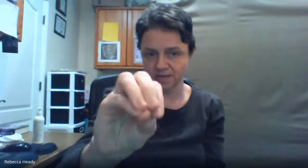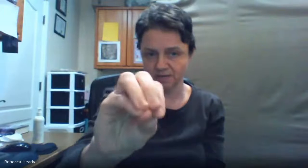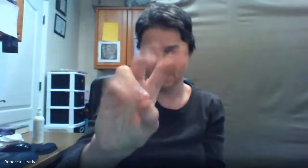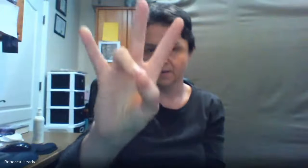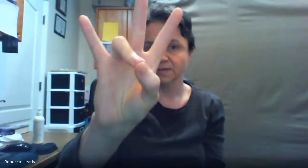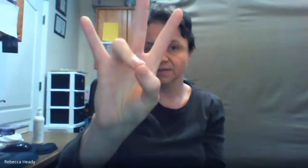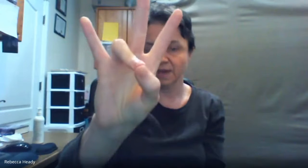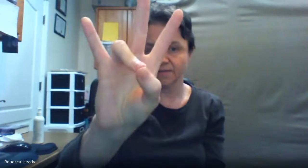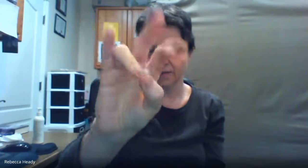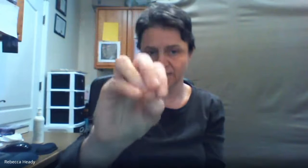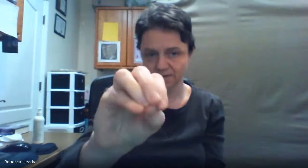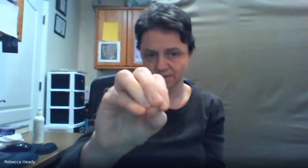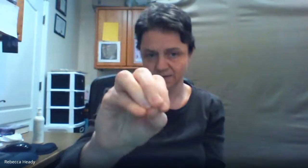60, 70,